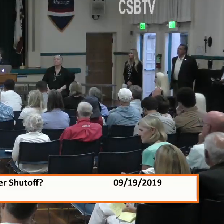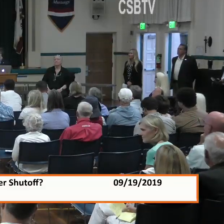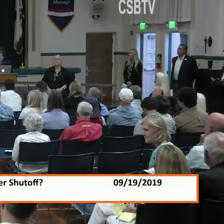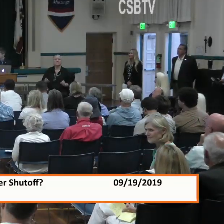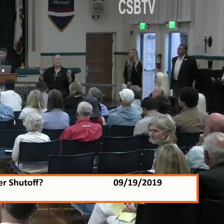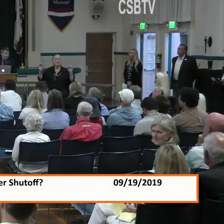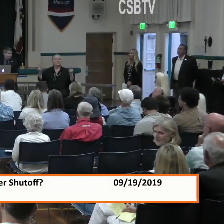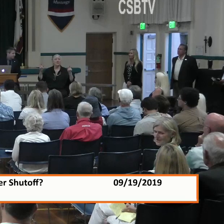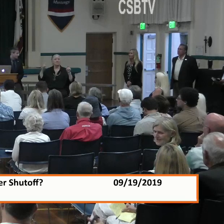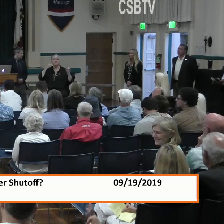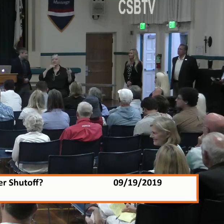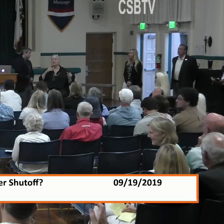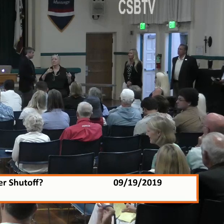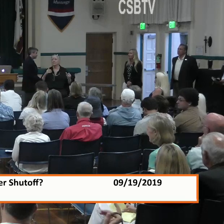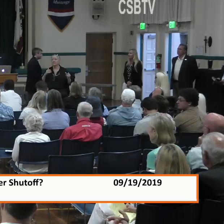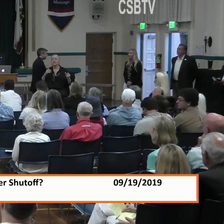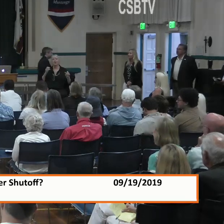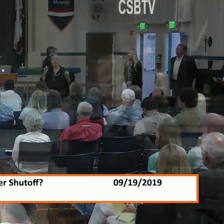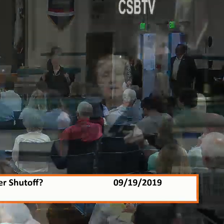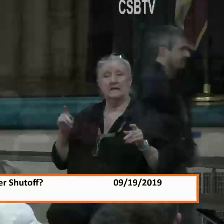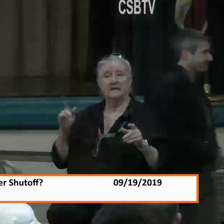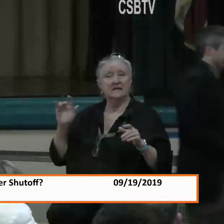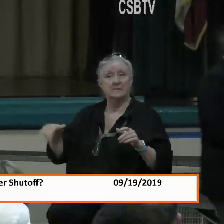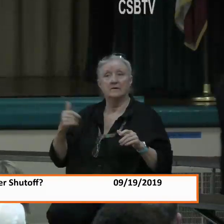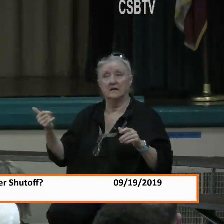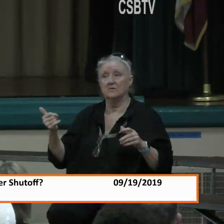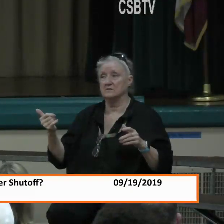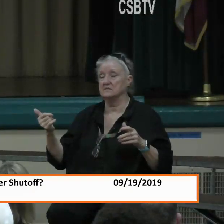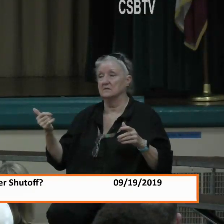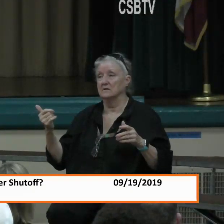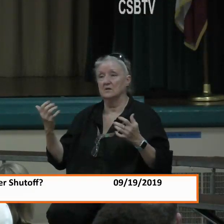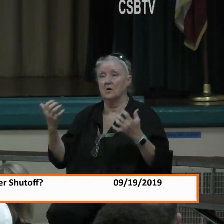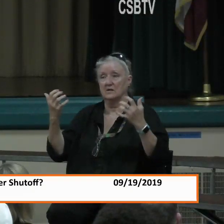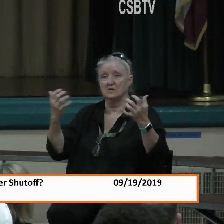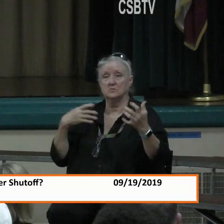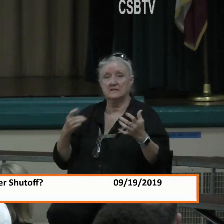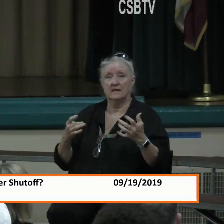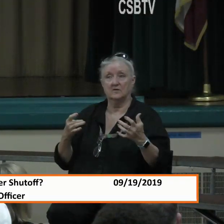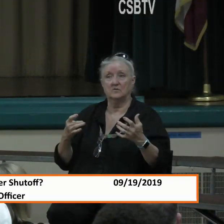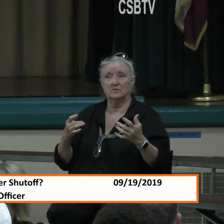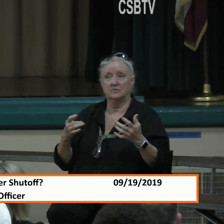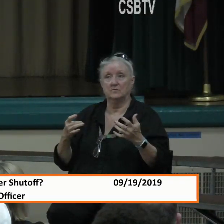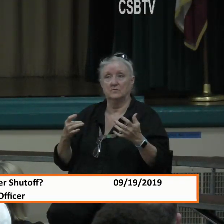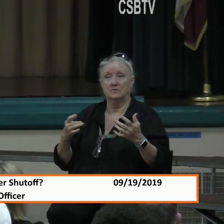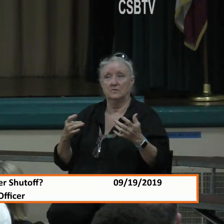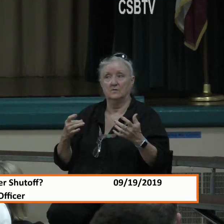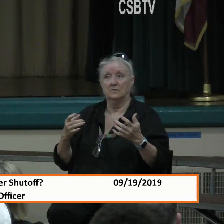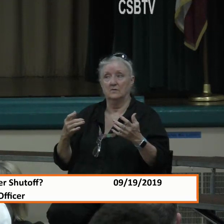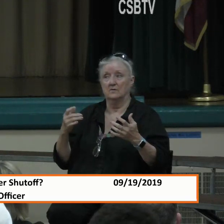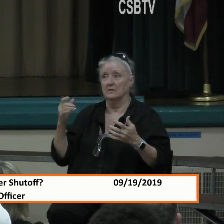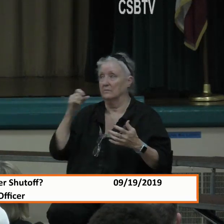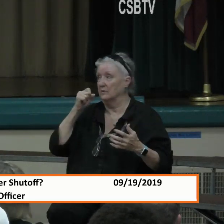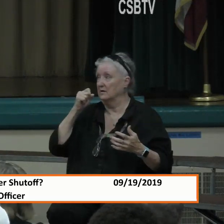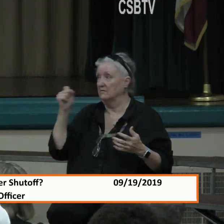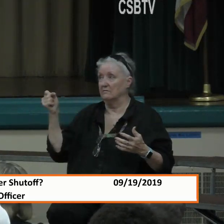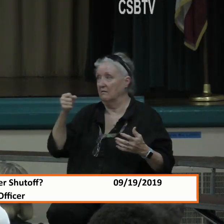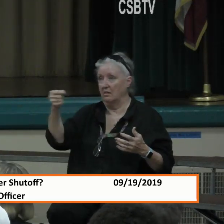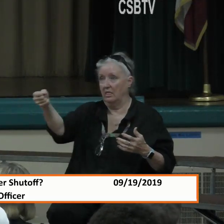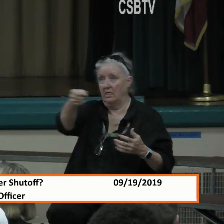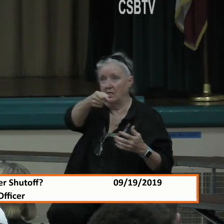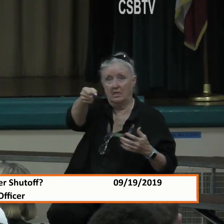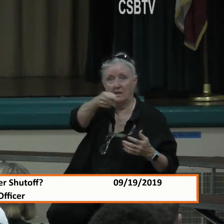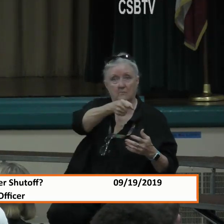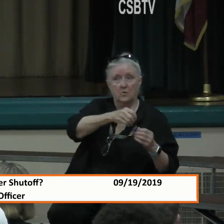Okay, thank you. Okay, is there anybody else in the audience that would like to us to bring a microphone? Any additional